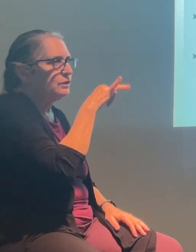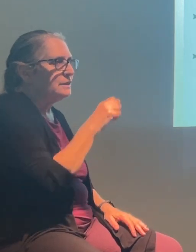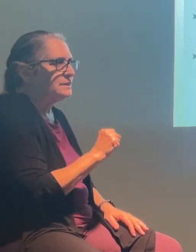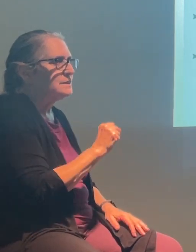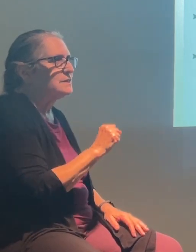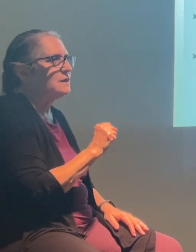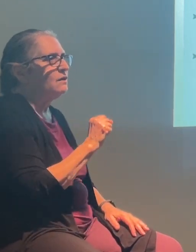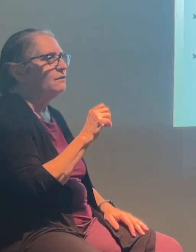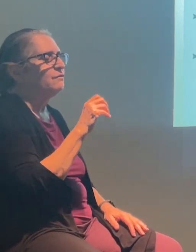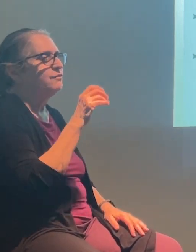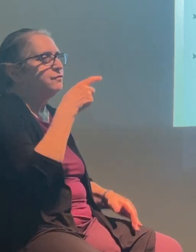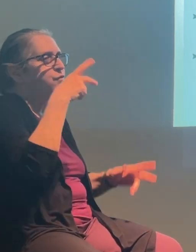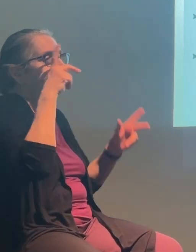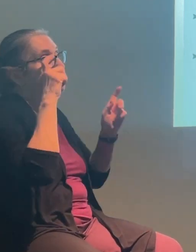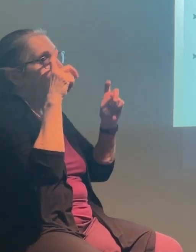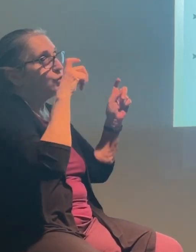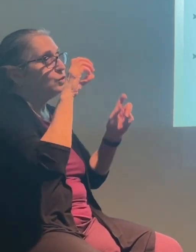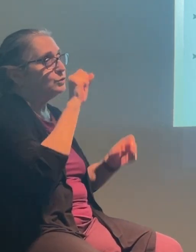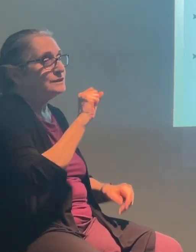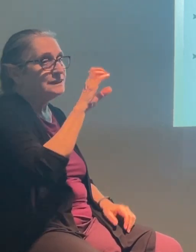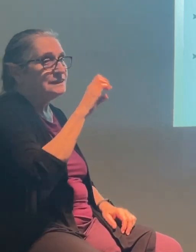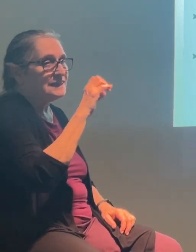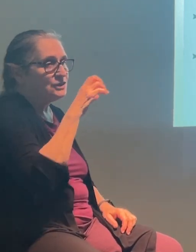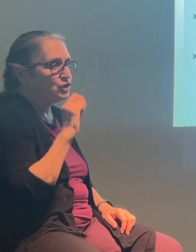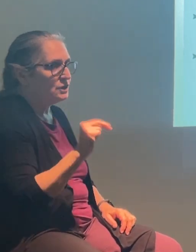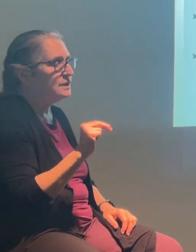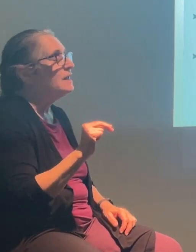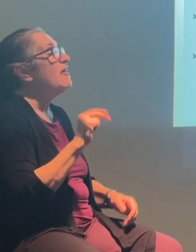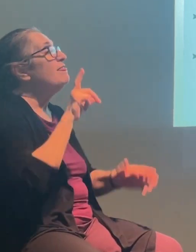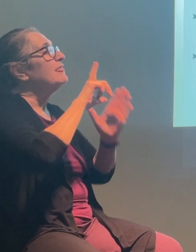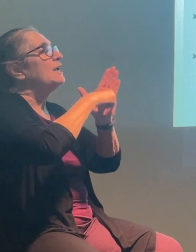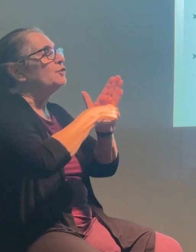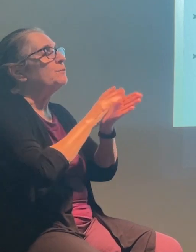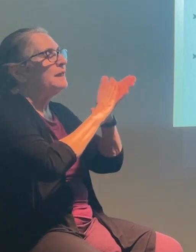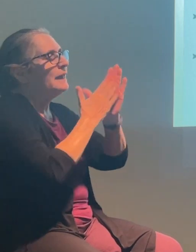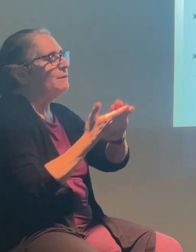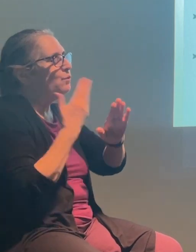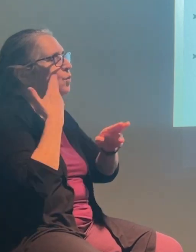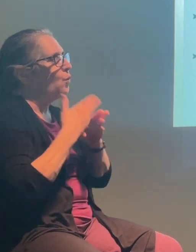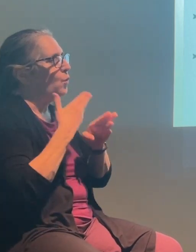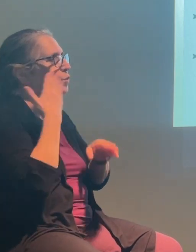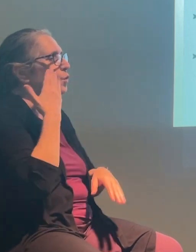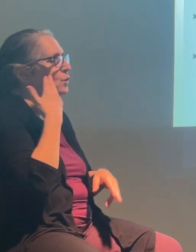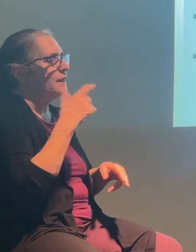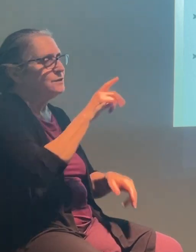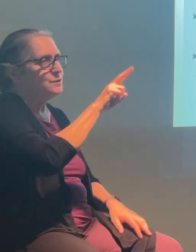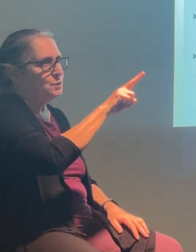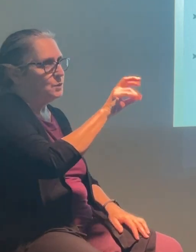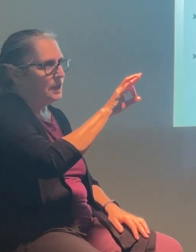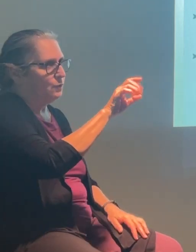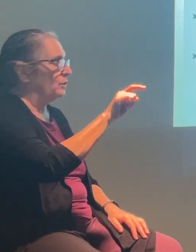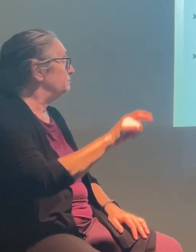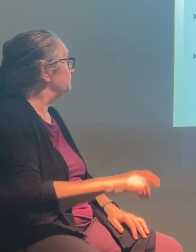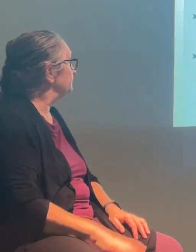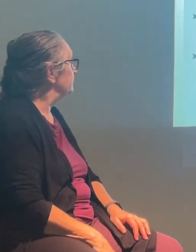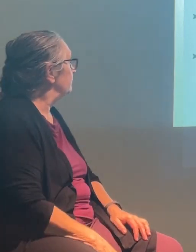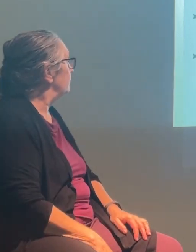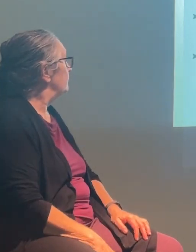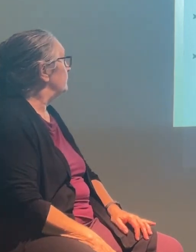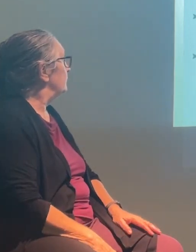291, because that was the address. And the first exhibit that